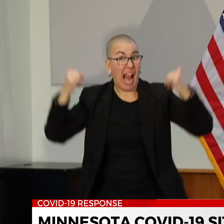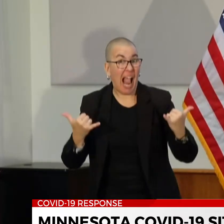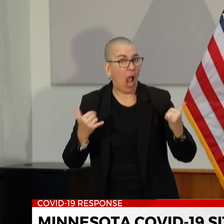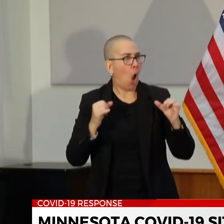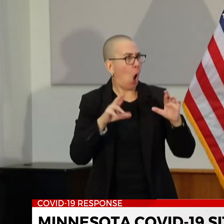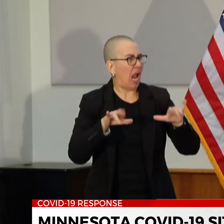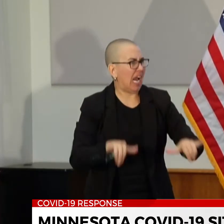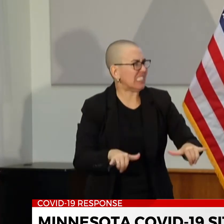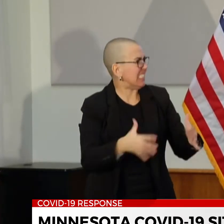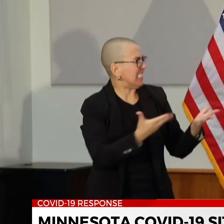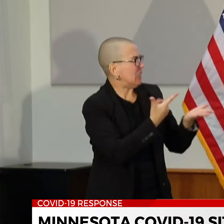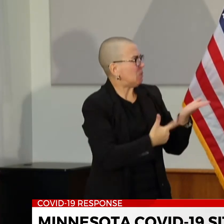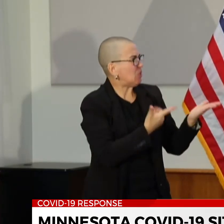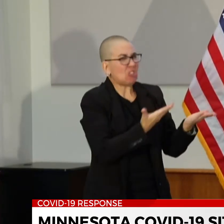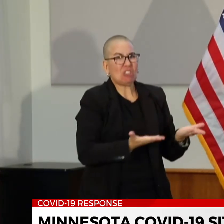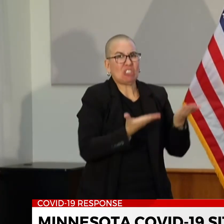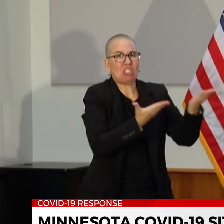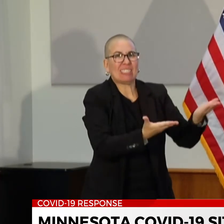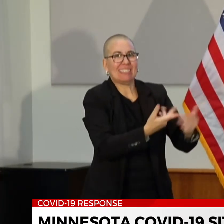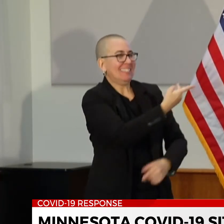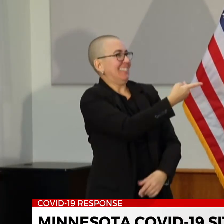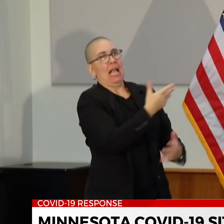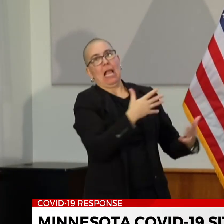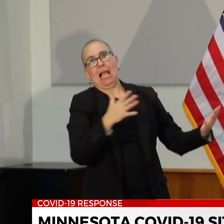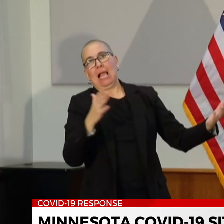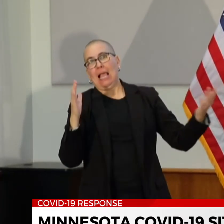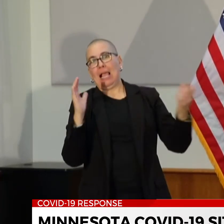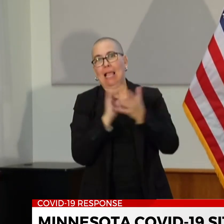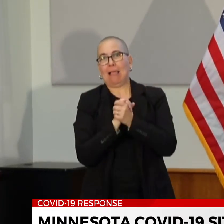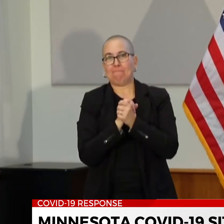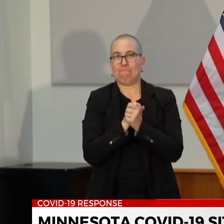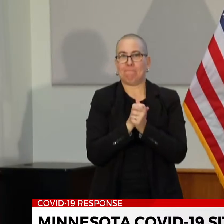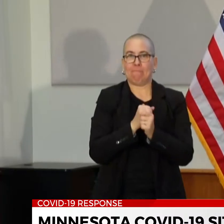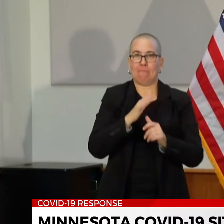So I went from John Lithgow and Footloose to the Grinch in this one.